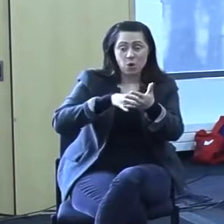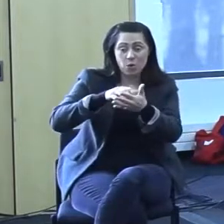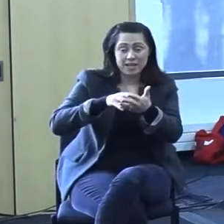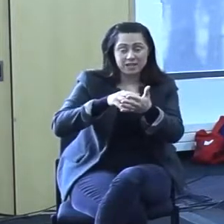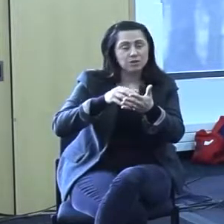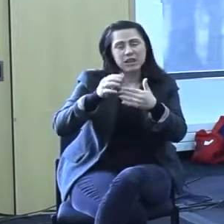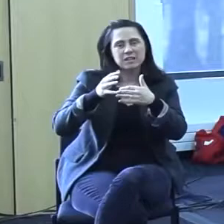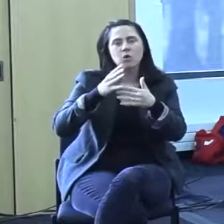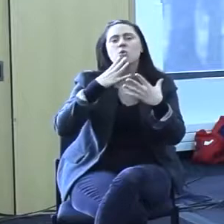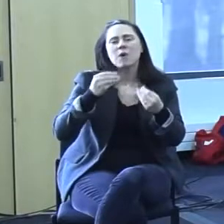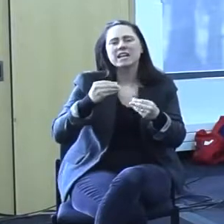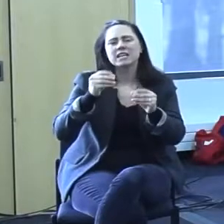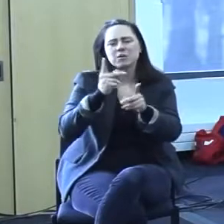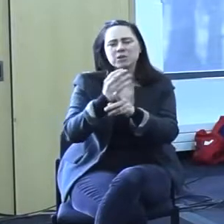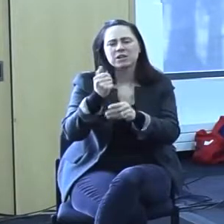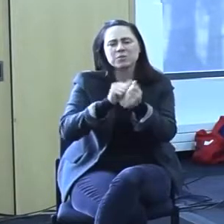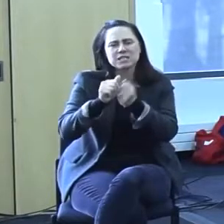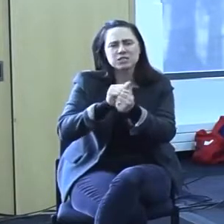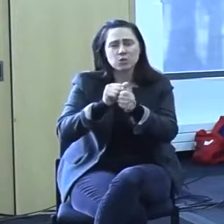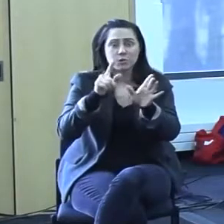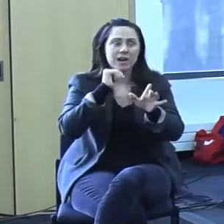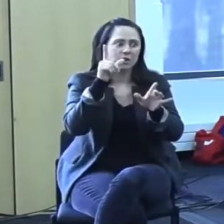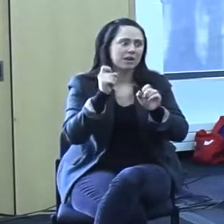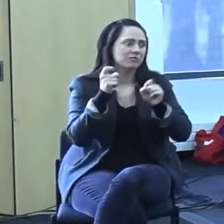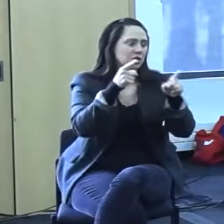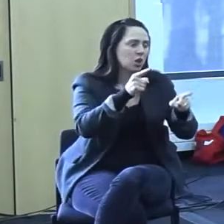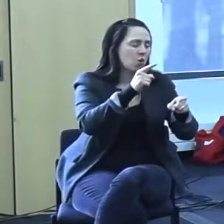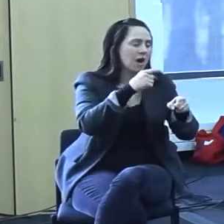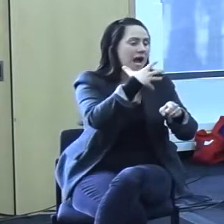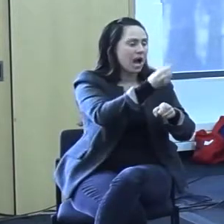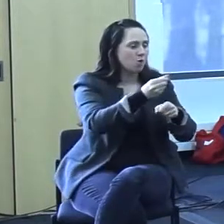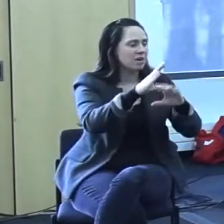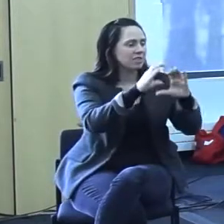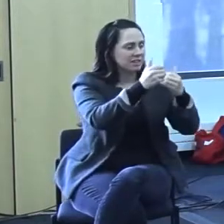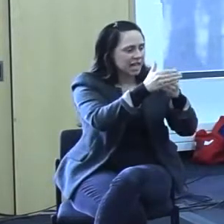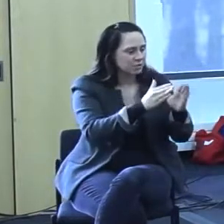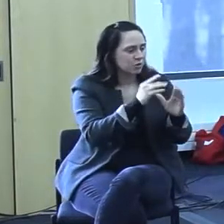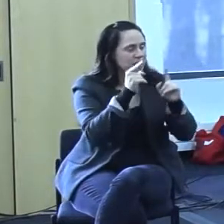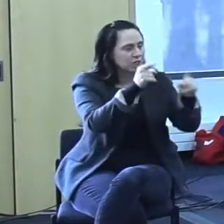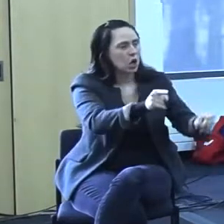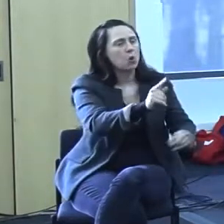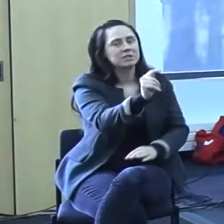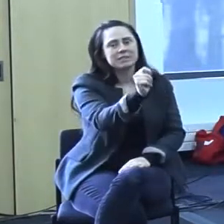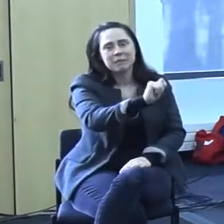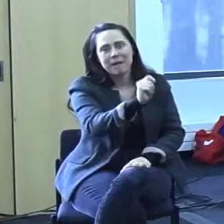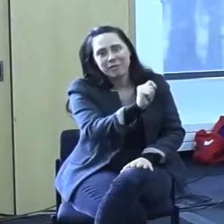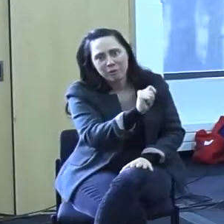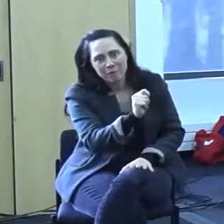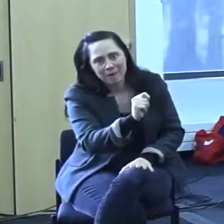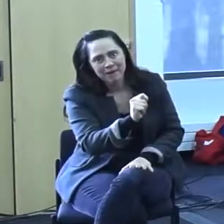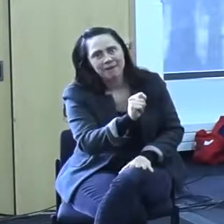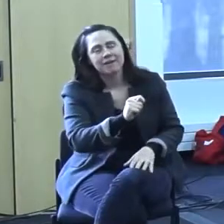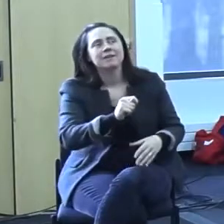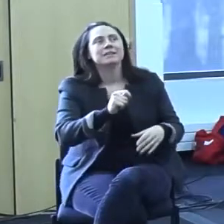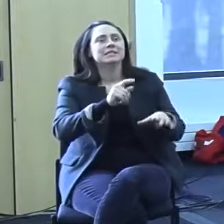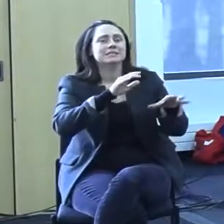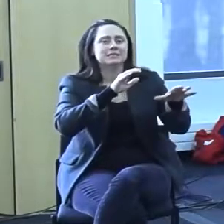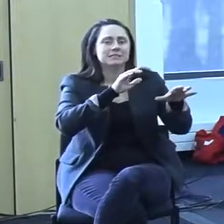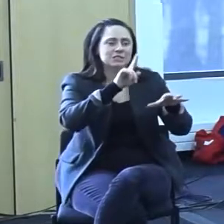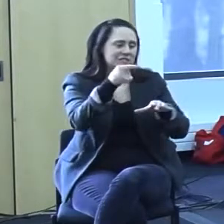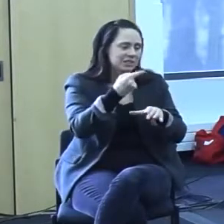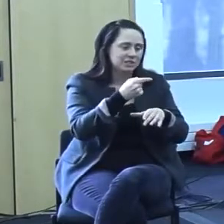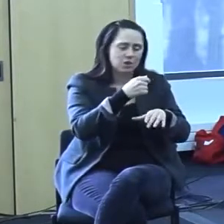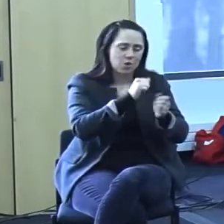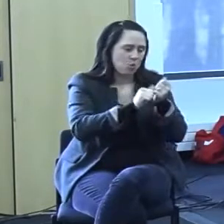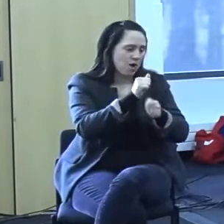can wash my hands so I don't have to walk out of the classroom and go to the bathroom to